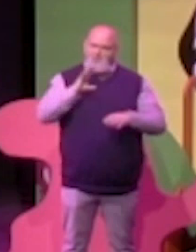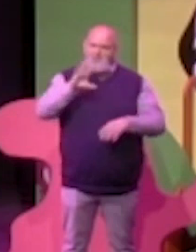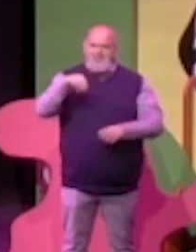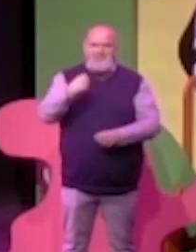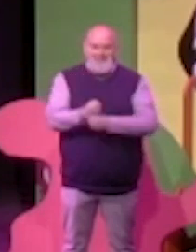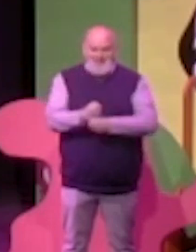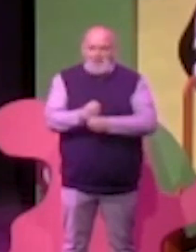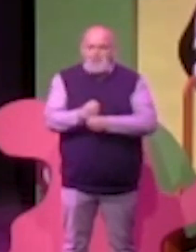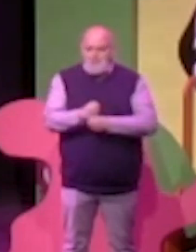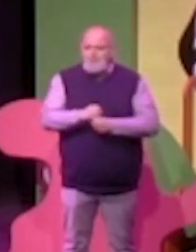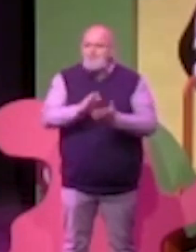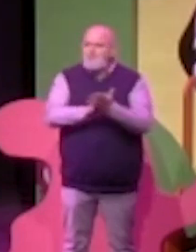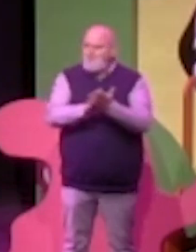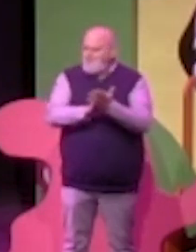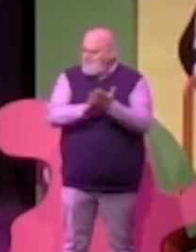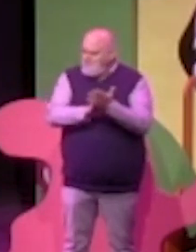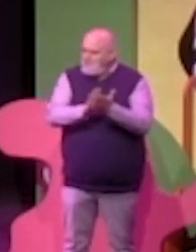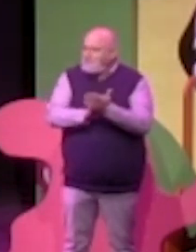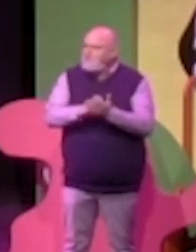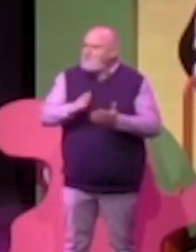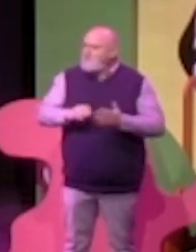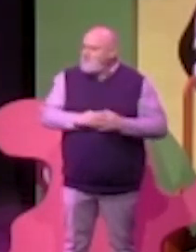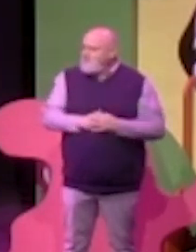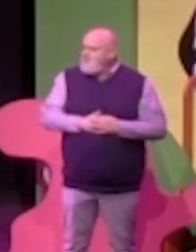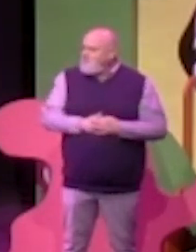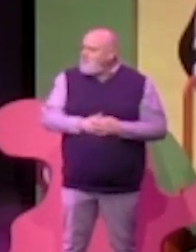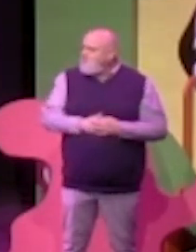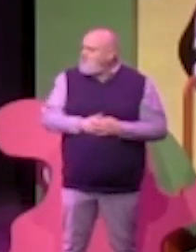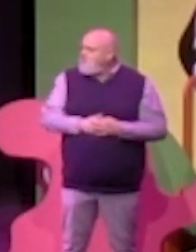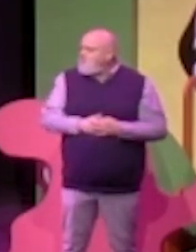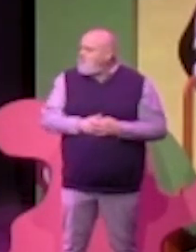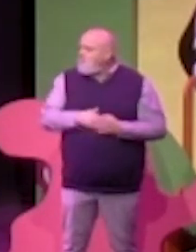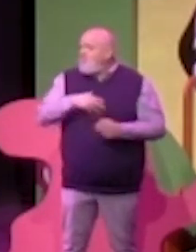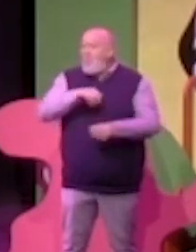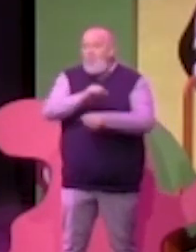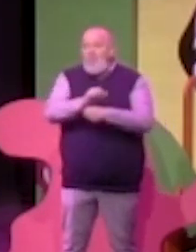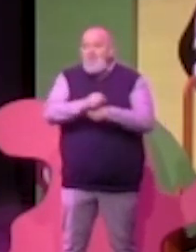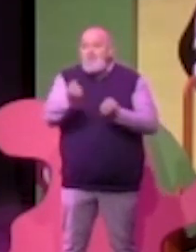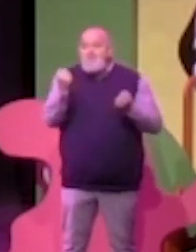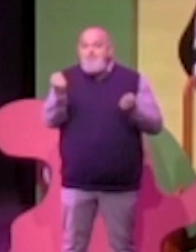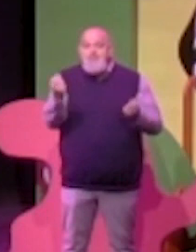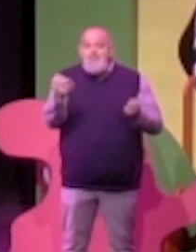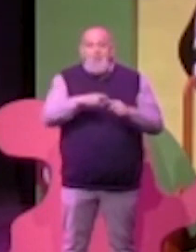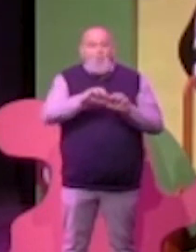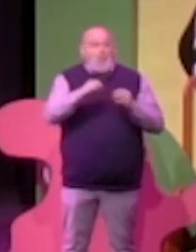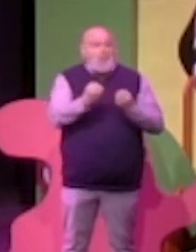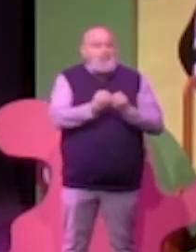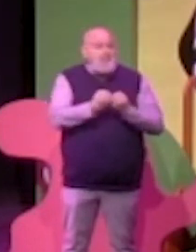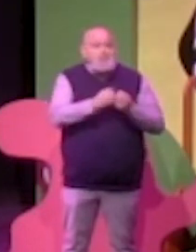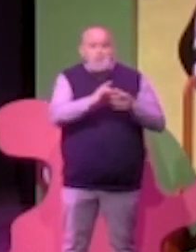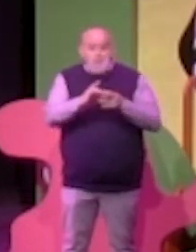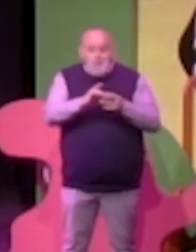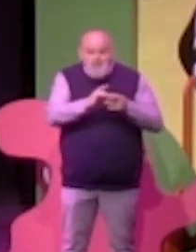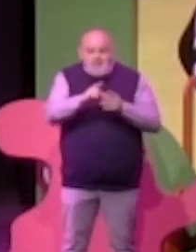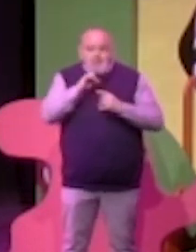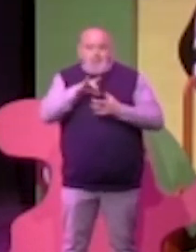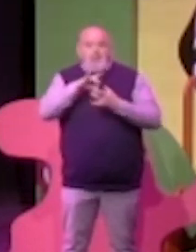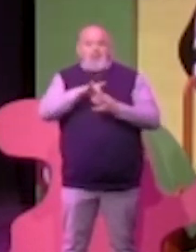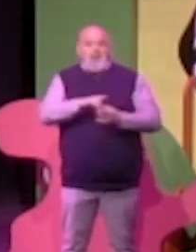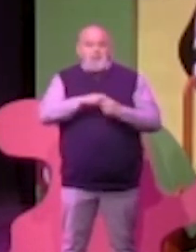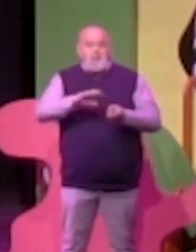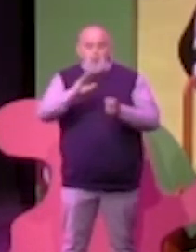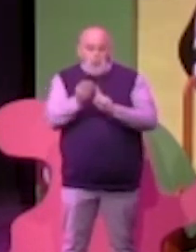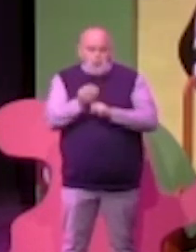worked with many, thank you. I have worked with many organizations and associations that deal with the